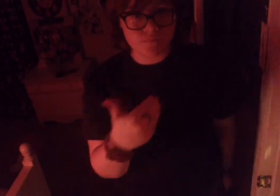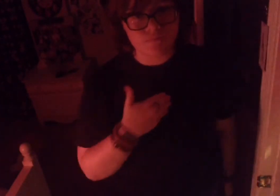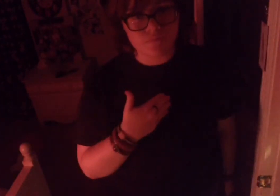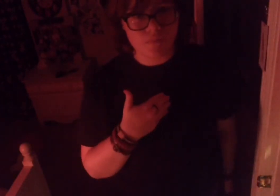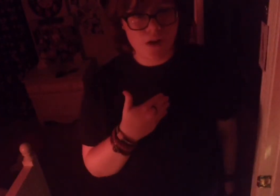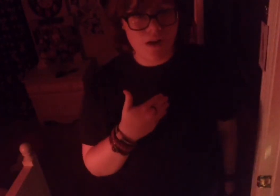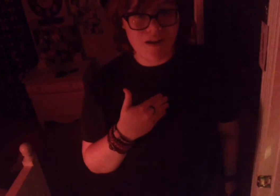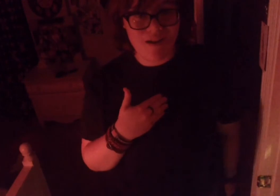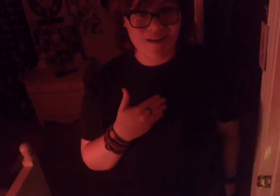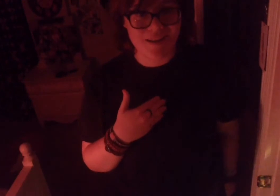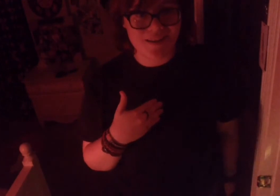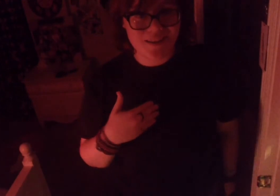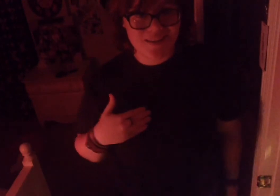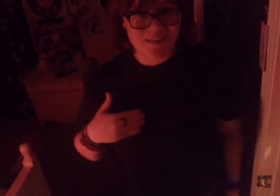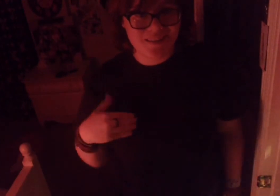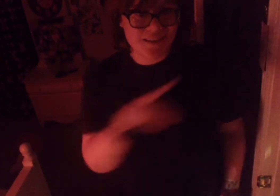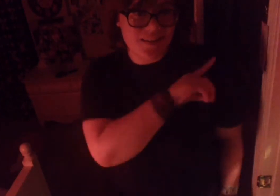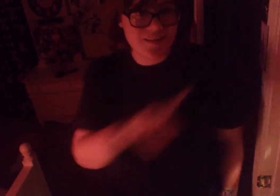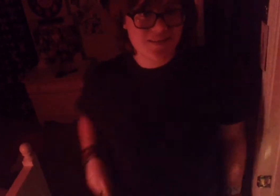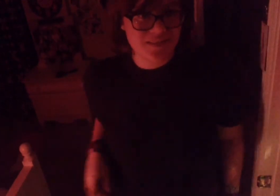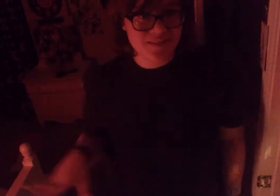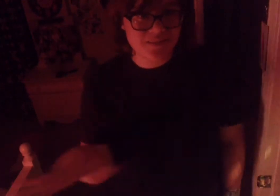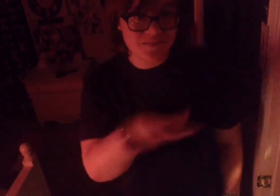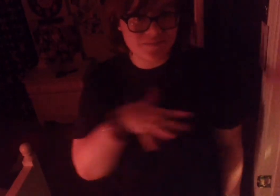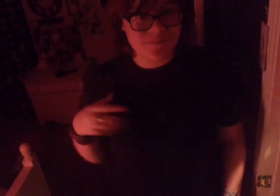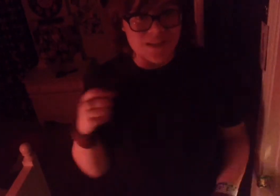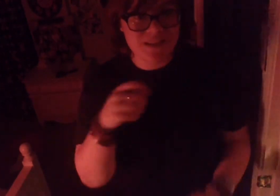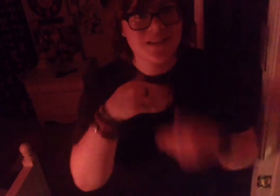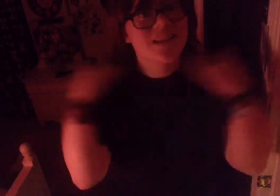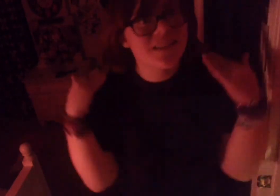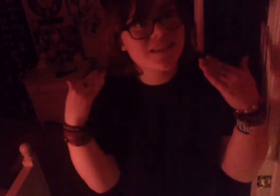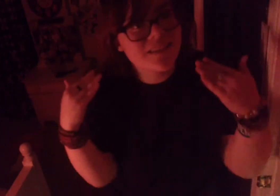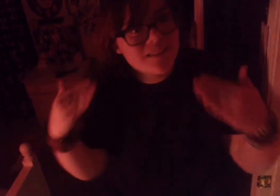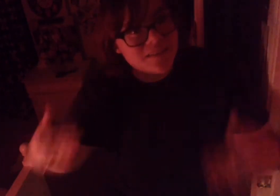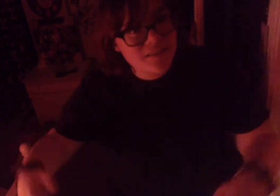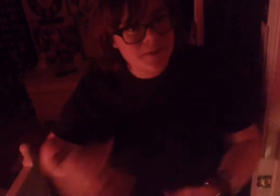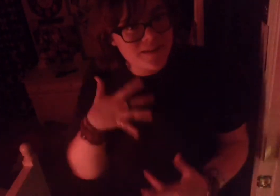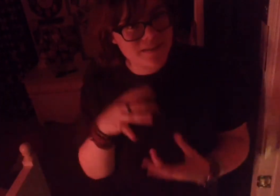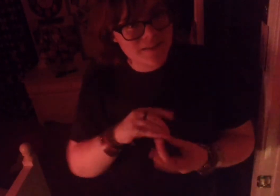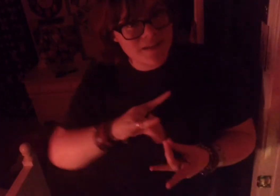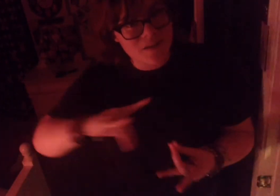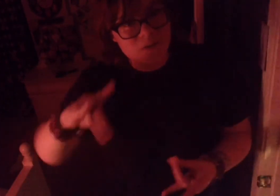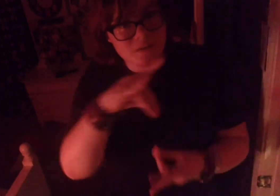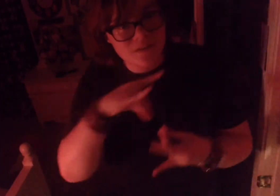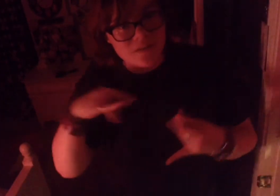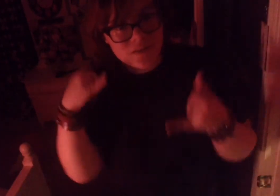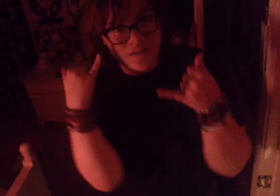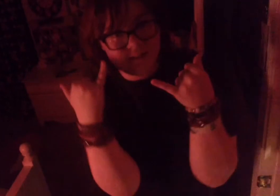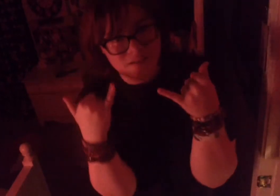be mine. Dying to see, decapitated, you just might see a ghost tonight.